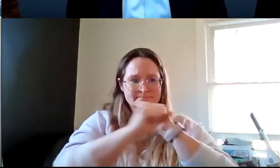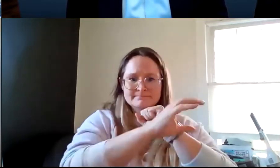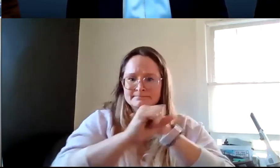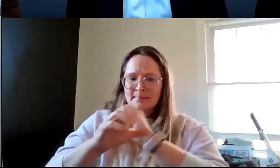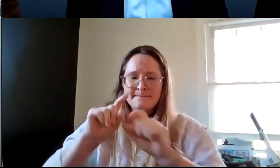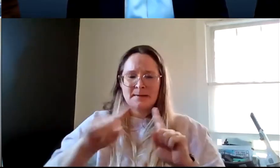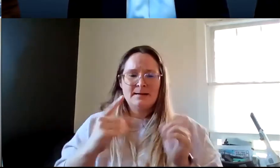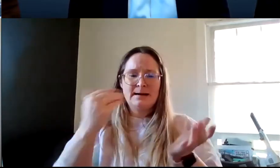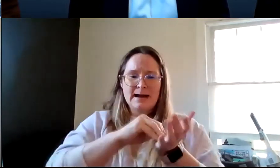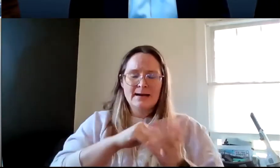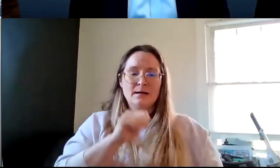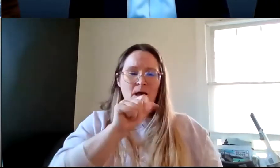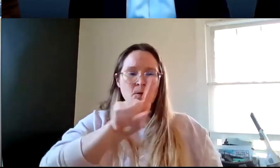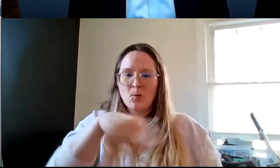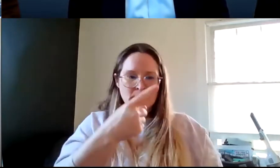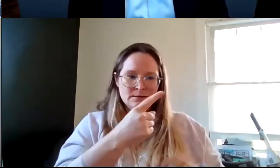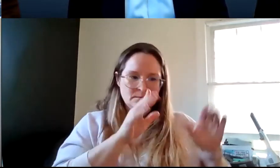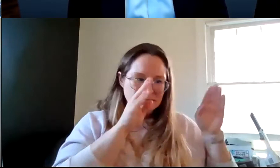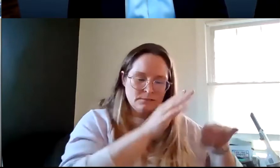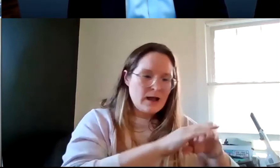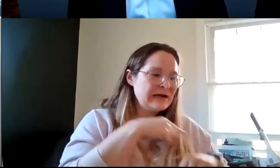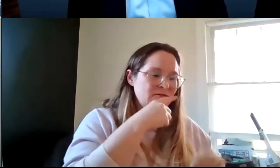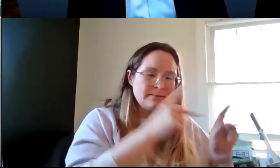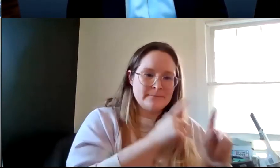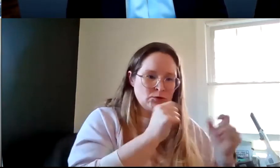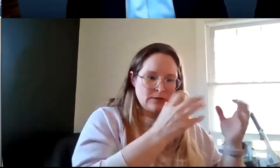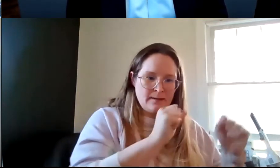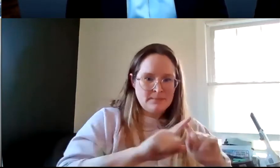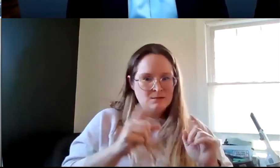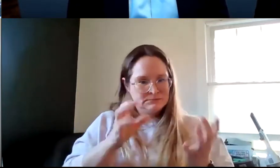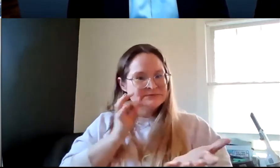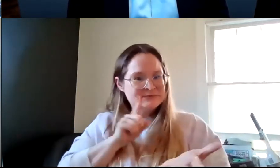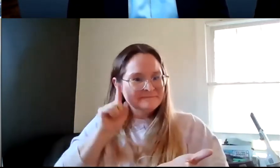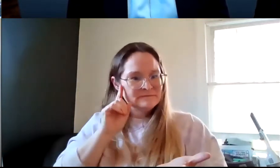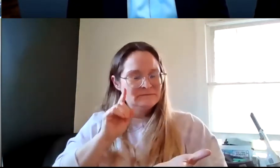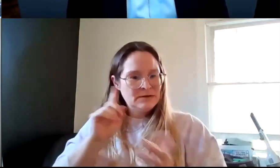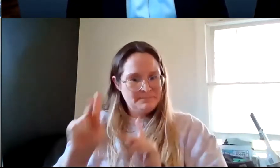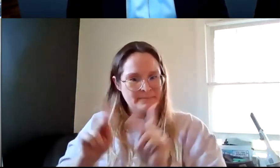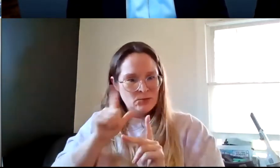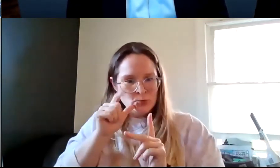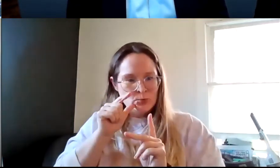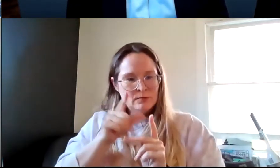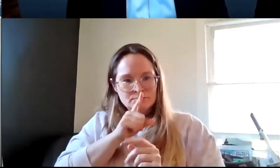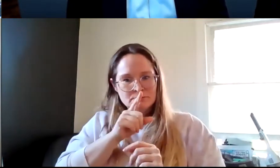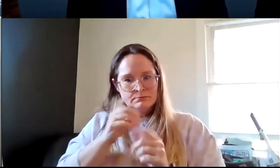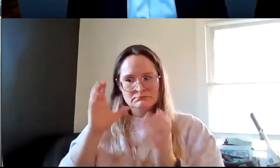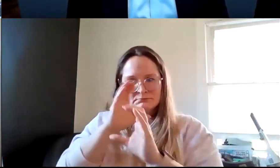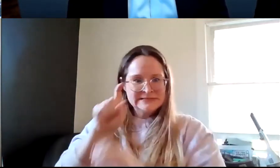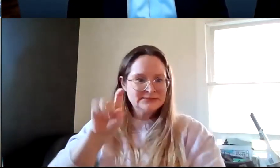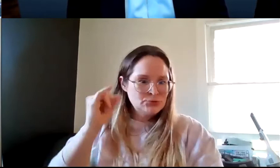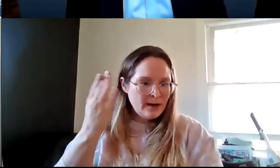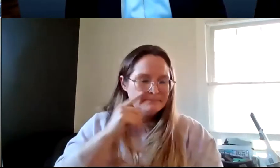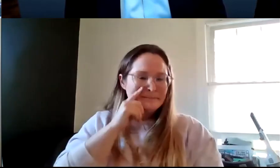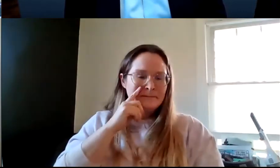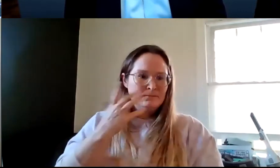helping people, you know, and marketing, you know, is taking on a different phase. And it's not just for helping, you know, deaf people, but